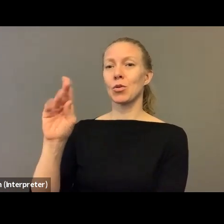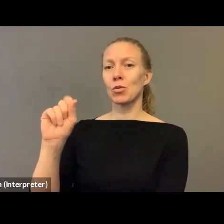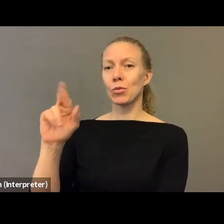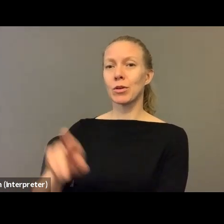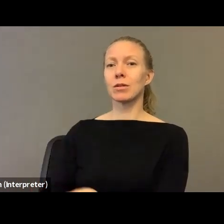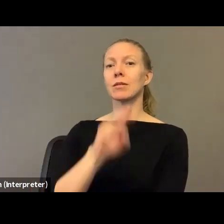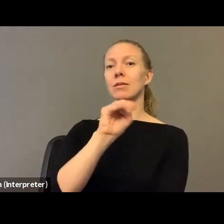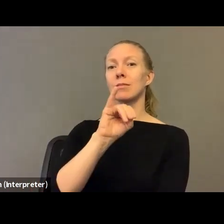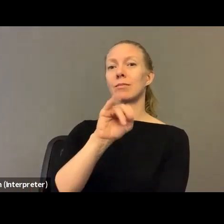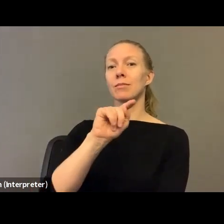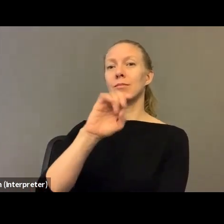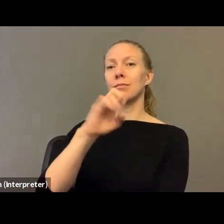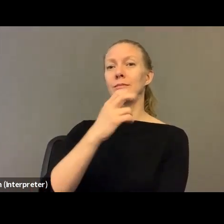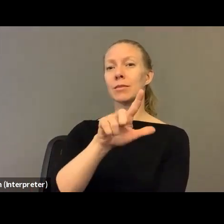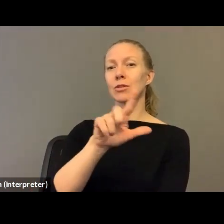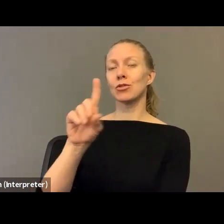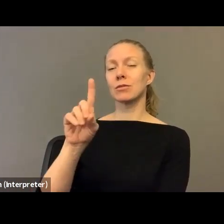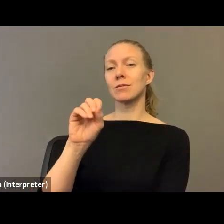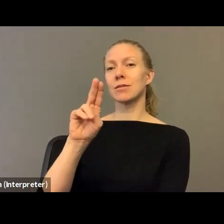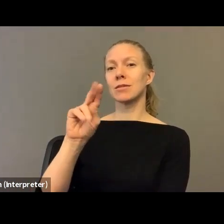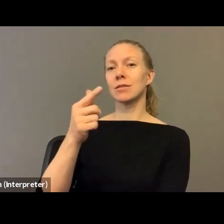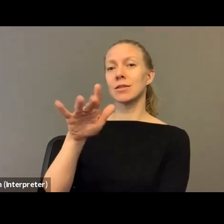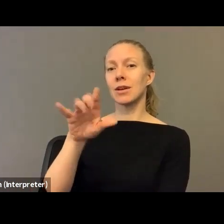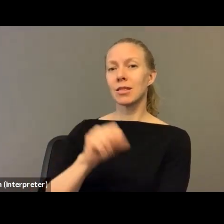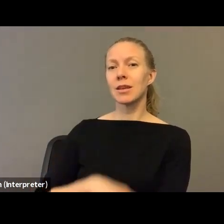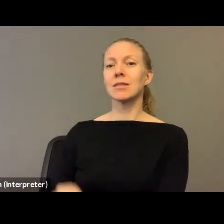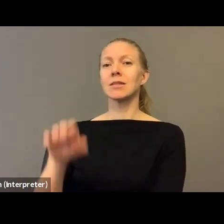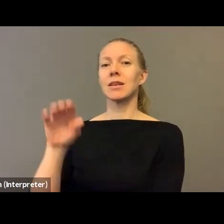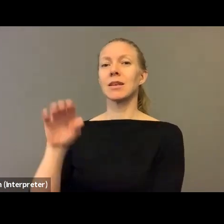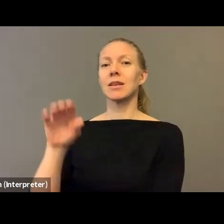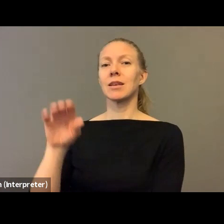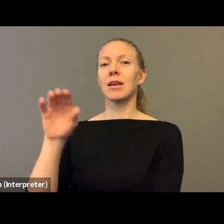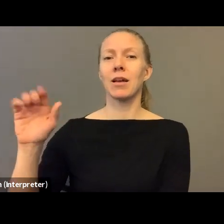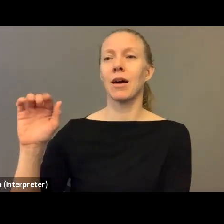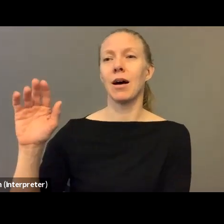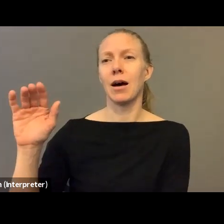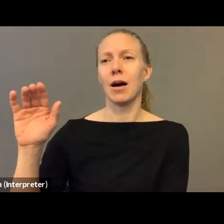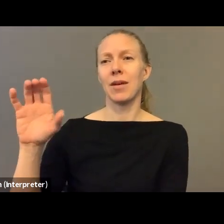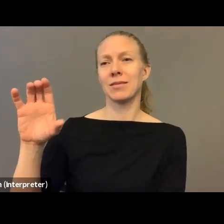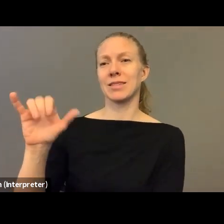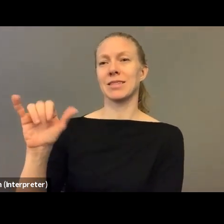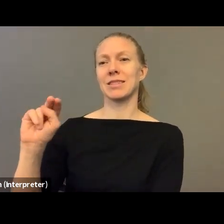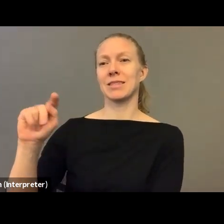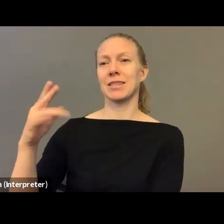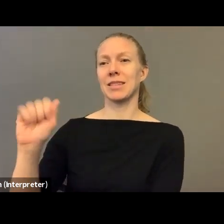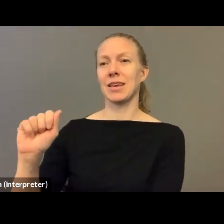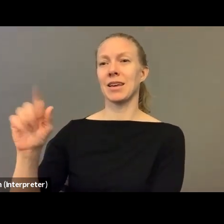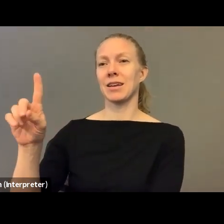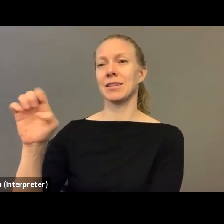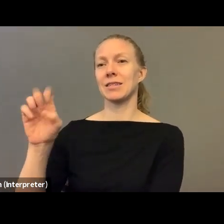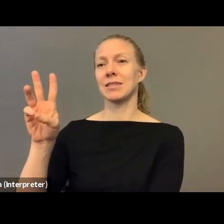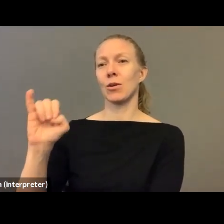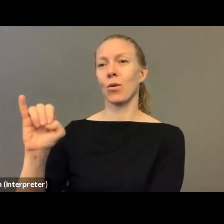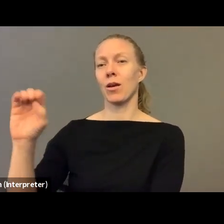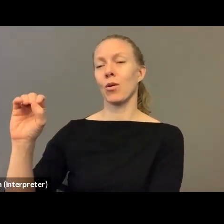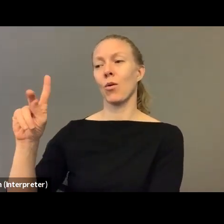Oka. Thanks also to Sarah and Amber, our ASL interpreters, for helping us make